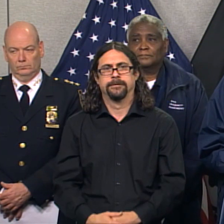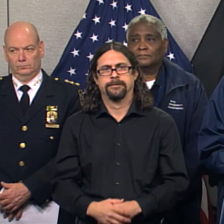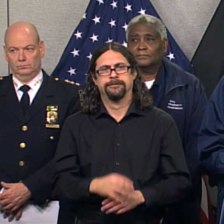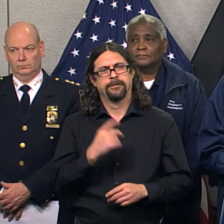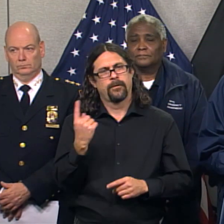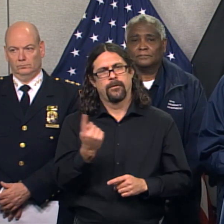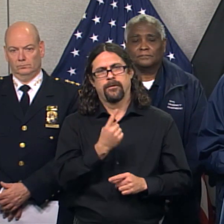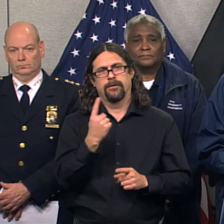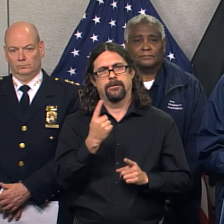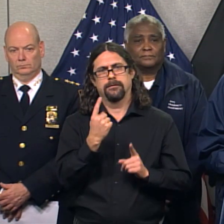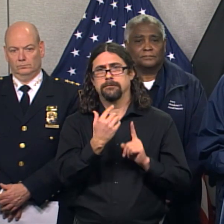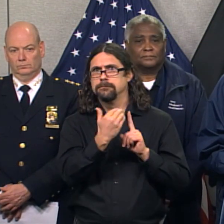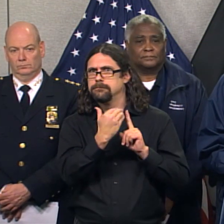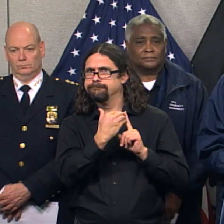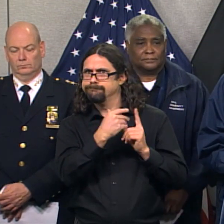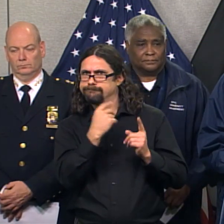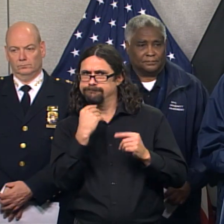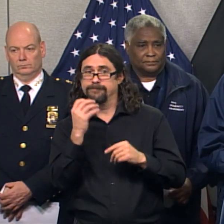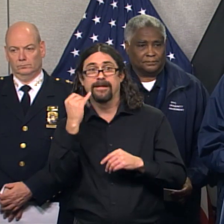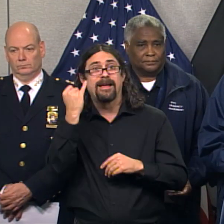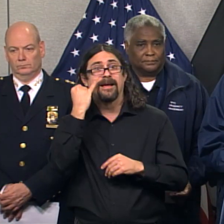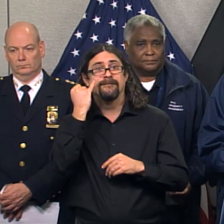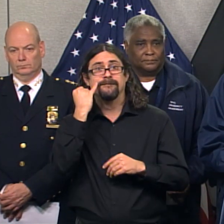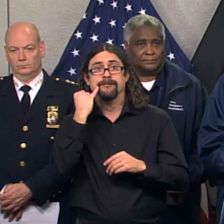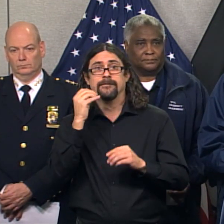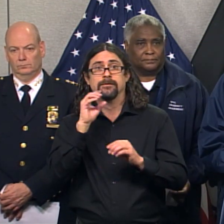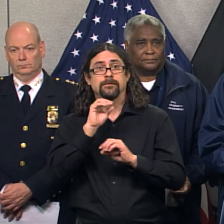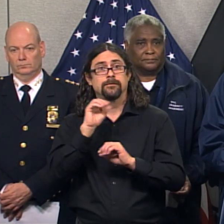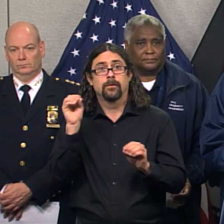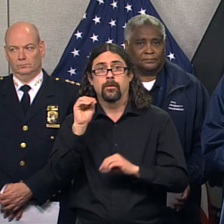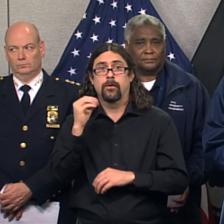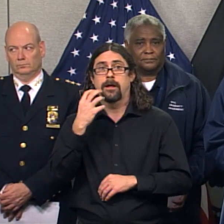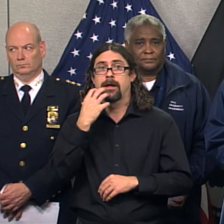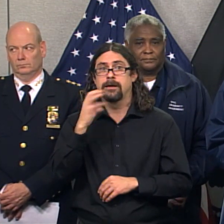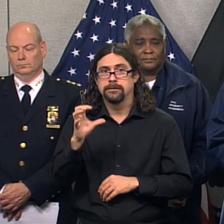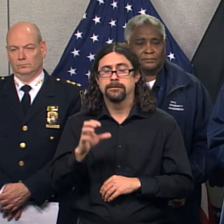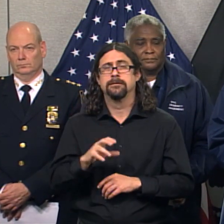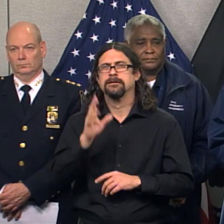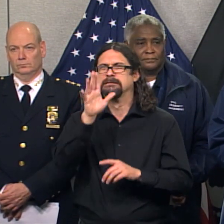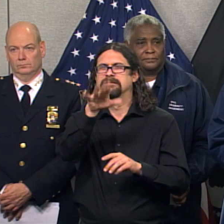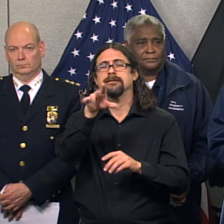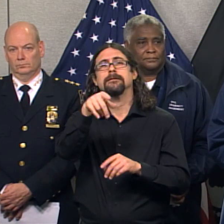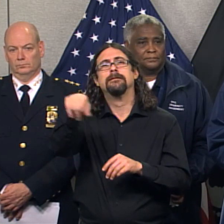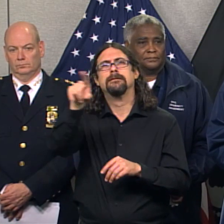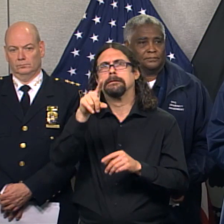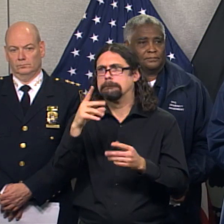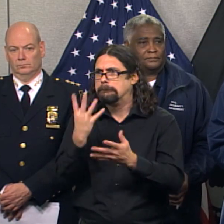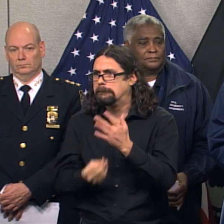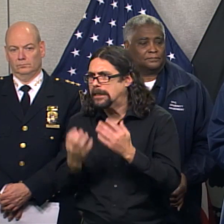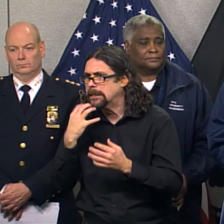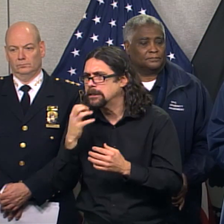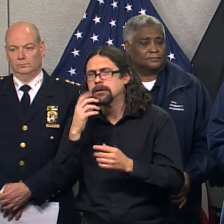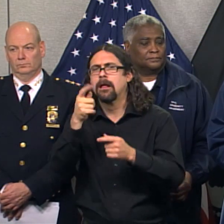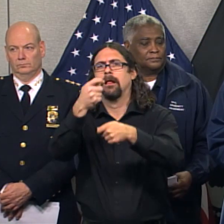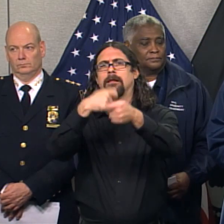up the stove and turning on the stove high. That's not safe. We don't want to see someone who doesn't have heat do something that literally could lead to a fire.